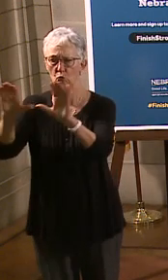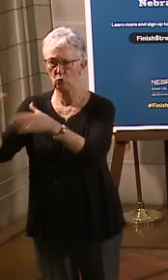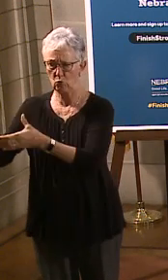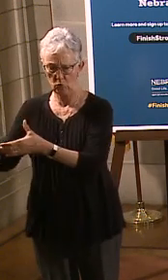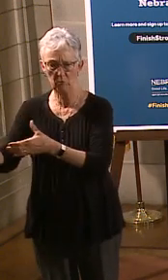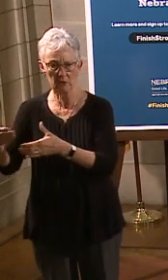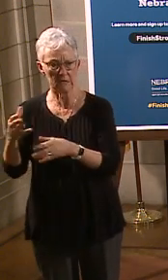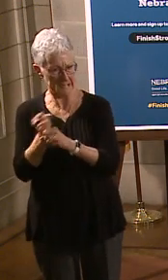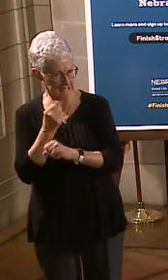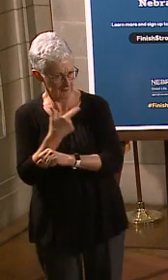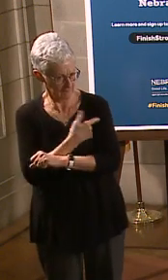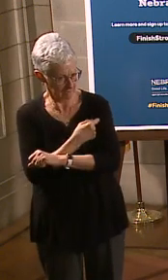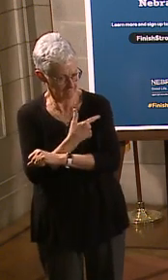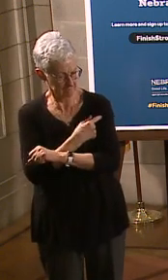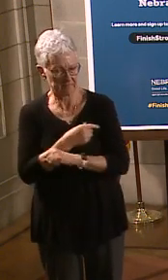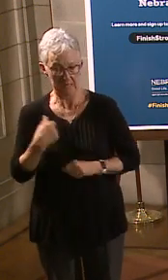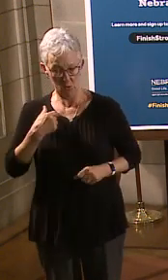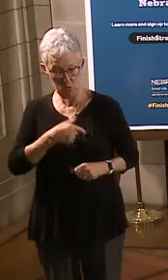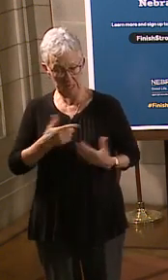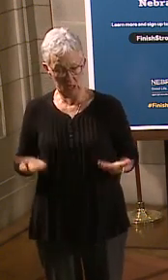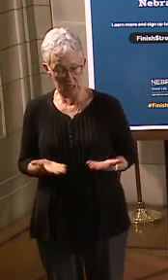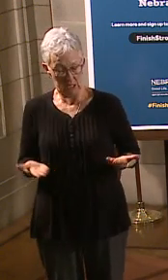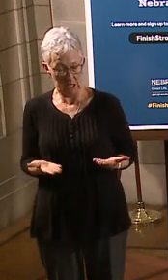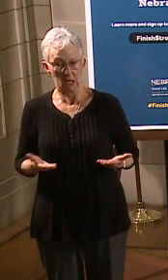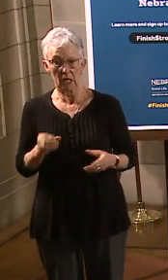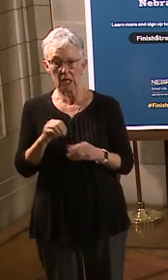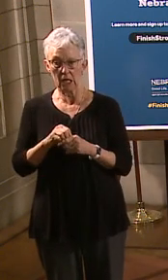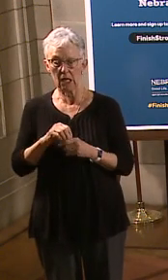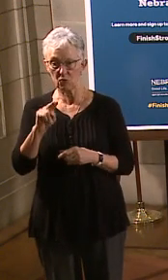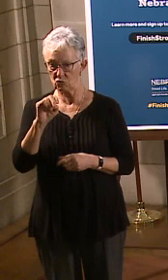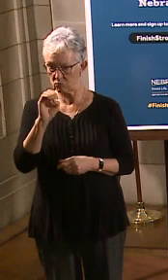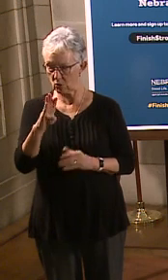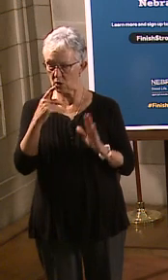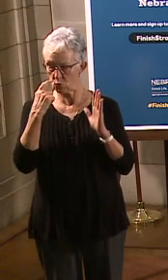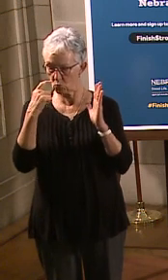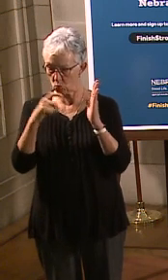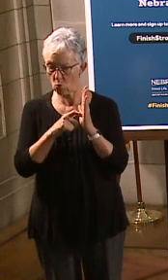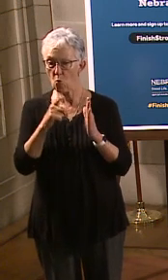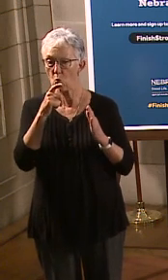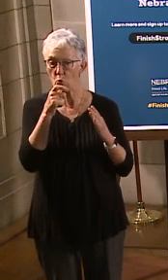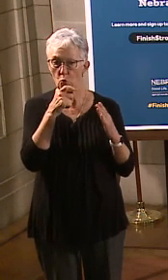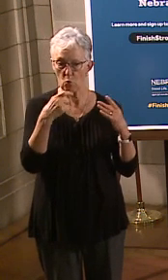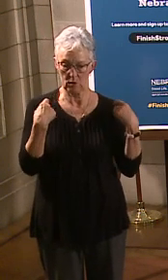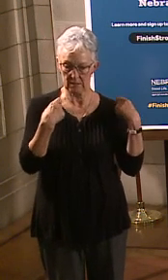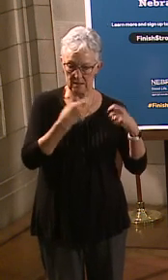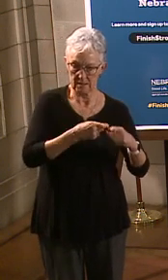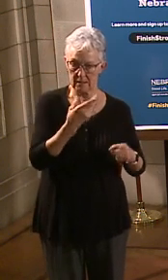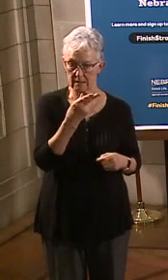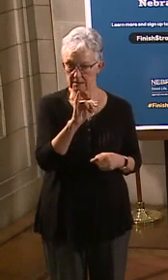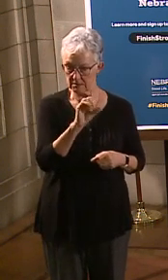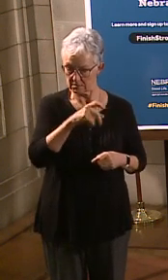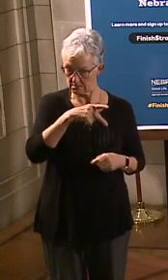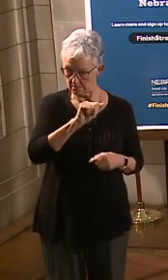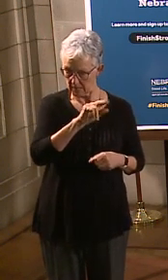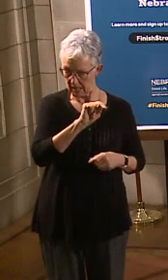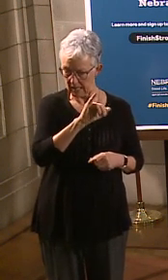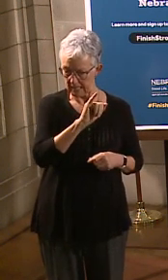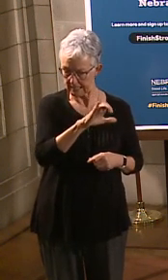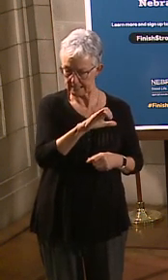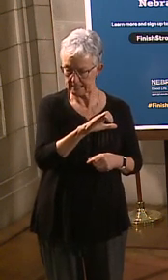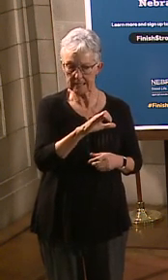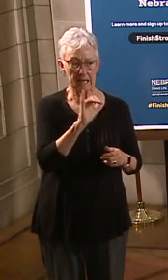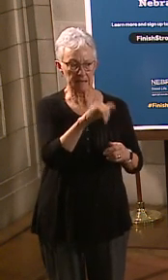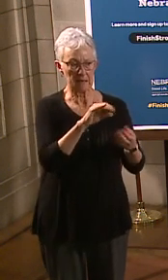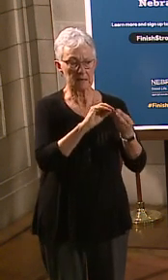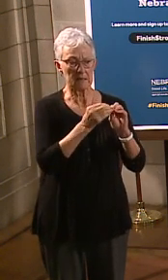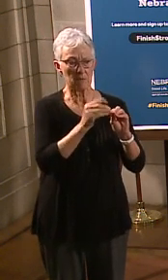population, the Hispanic community, it has been getting hospitalized at a rate that is roughly twice of what we would expect.